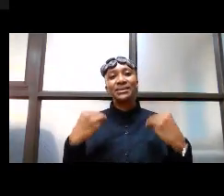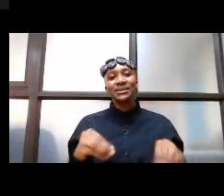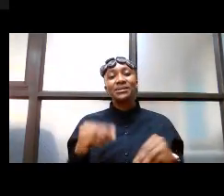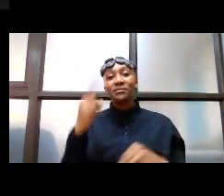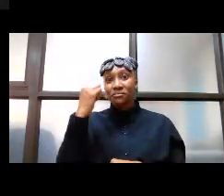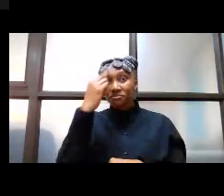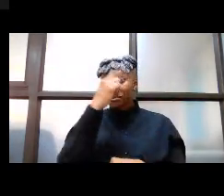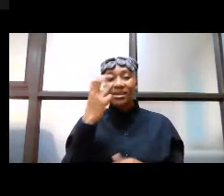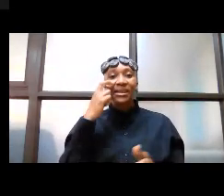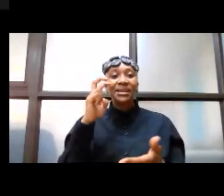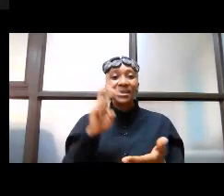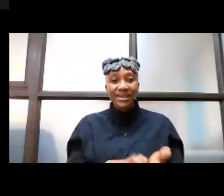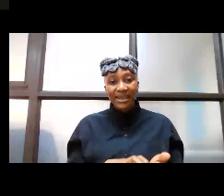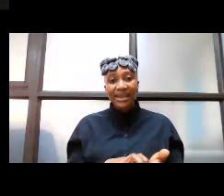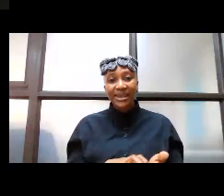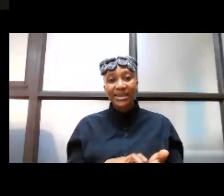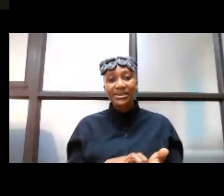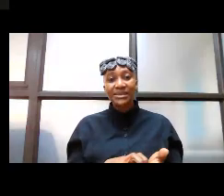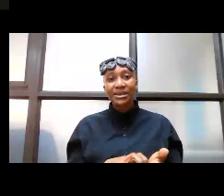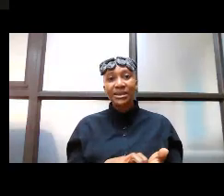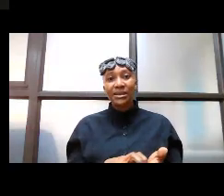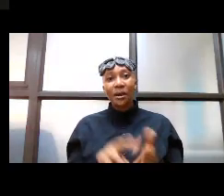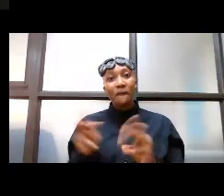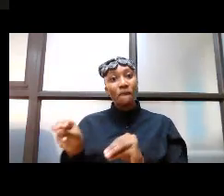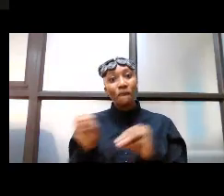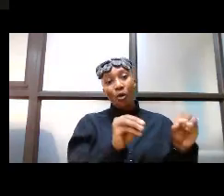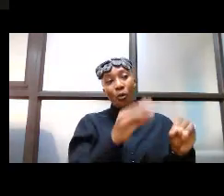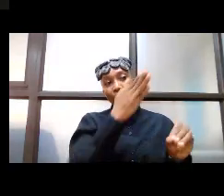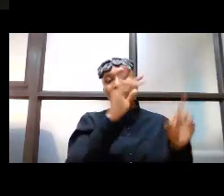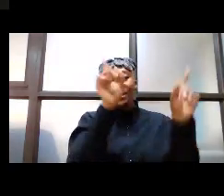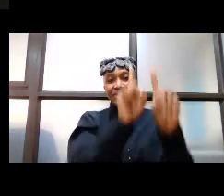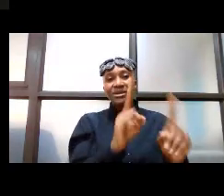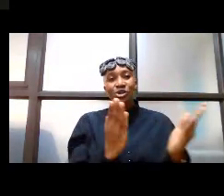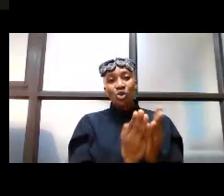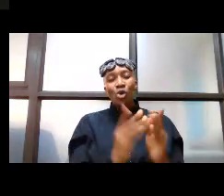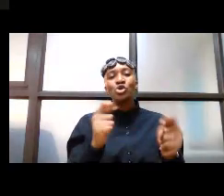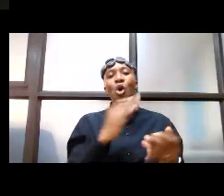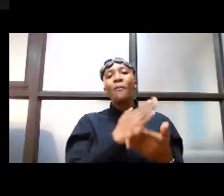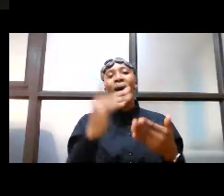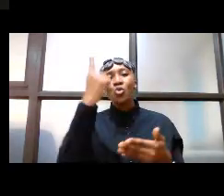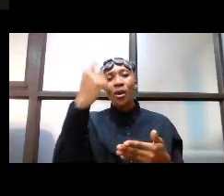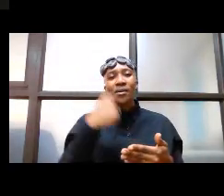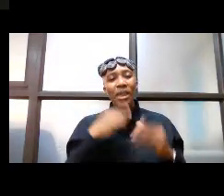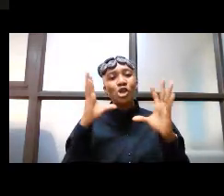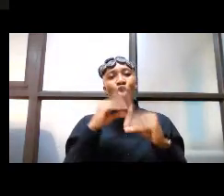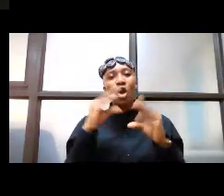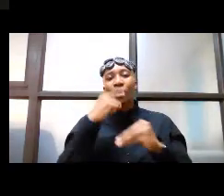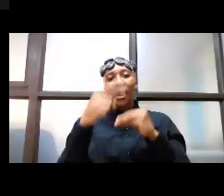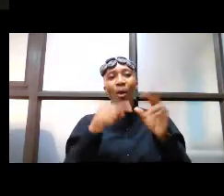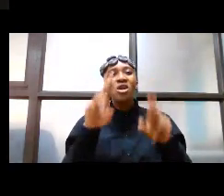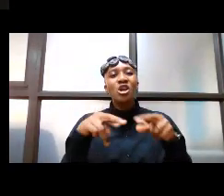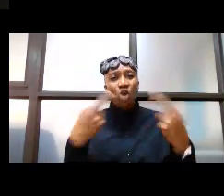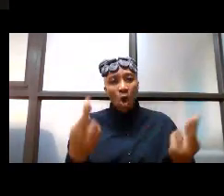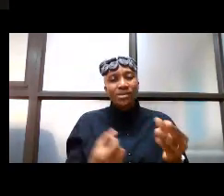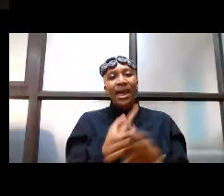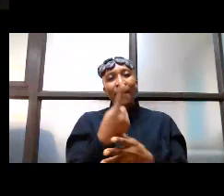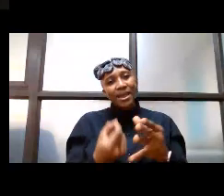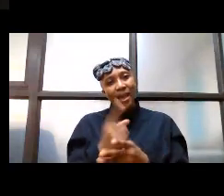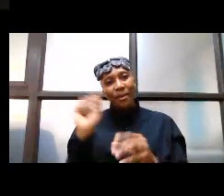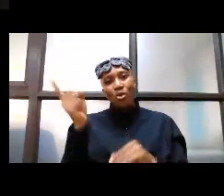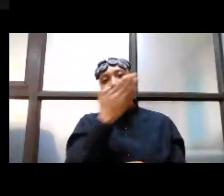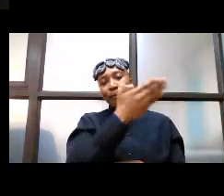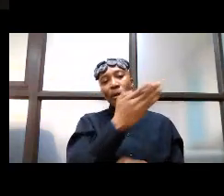need to be sent to special schools. So in part one, I end up talking about the resources and what is happening there. And now I'm